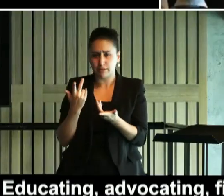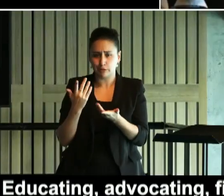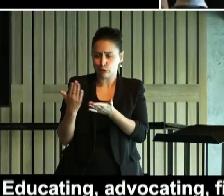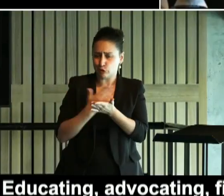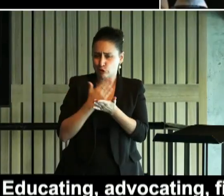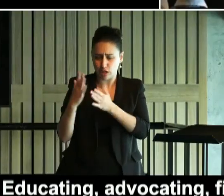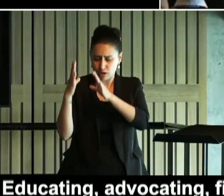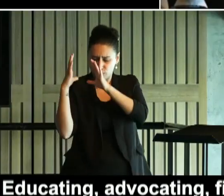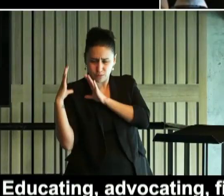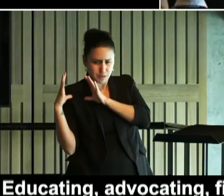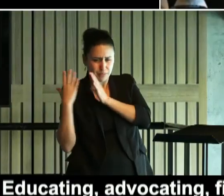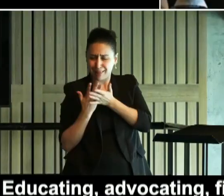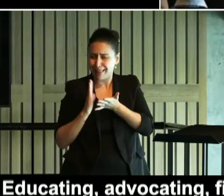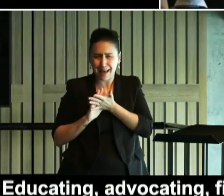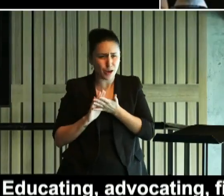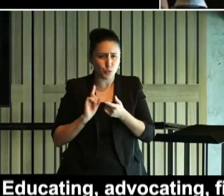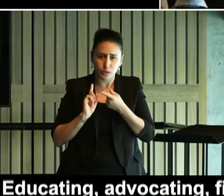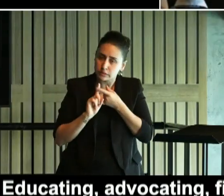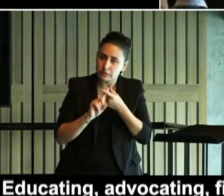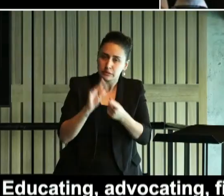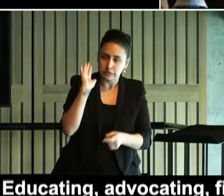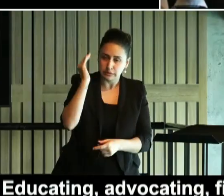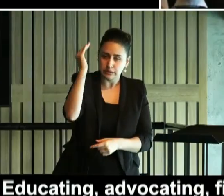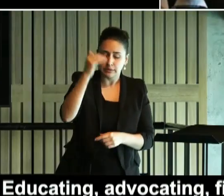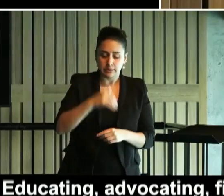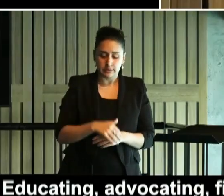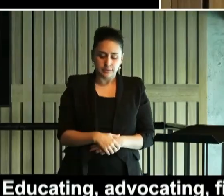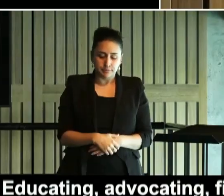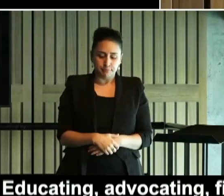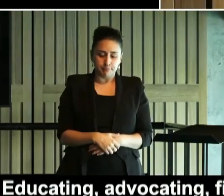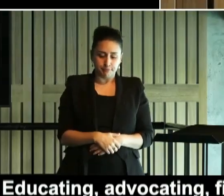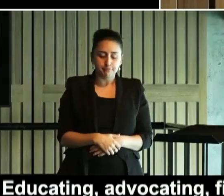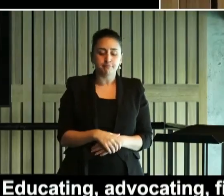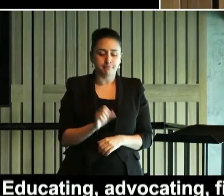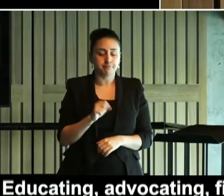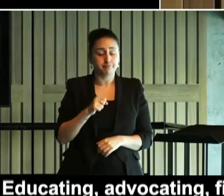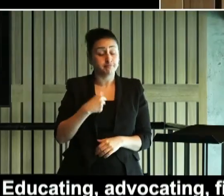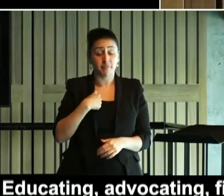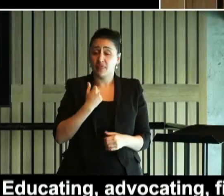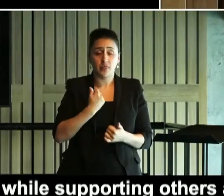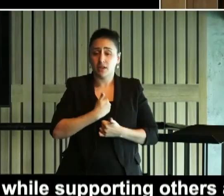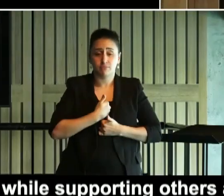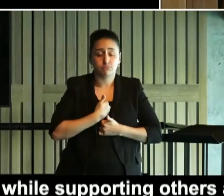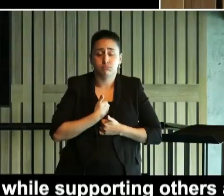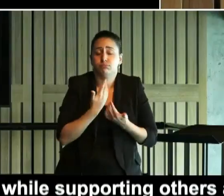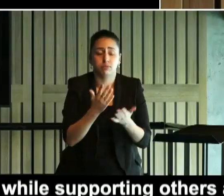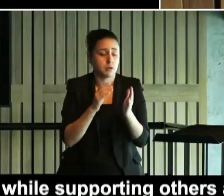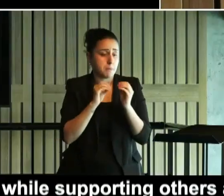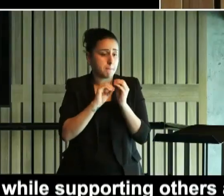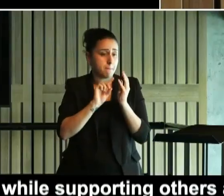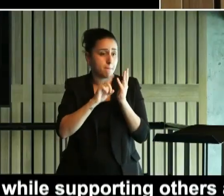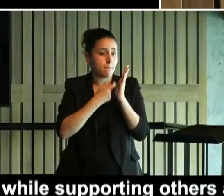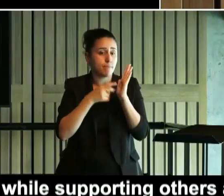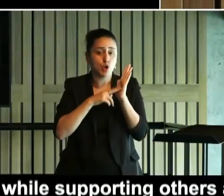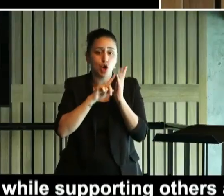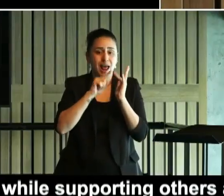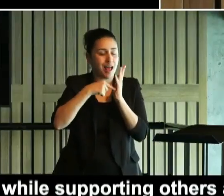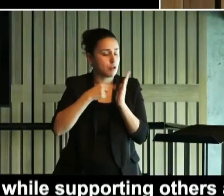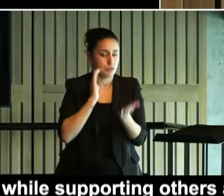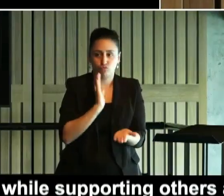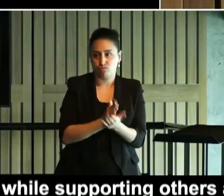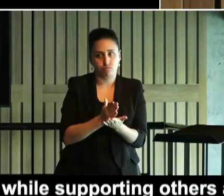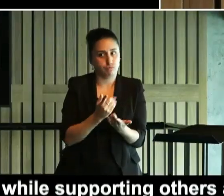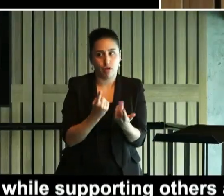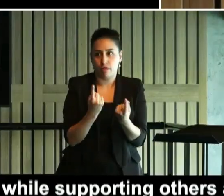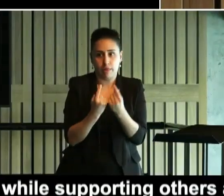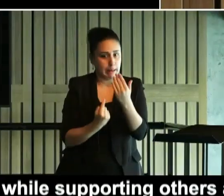Eliza, shall we start? I guess, yes. I think burnout is a real thing, because I